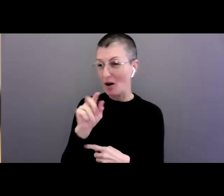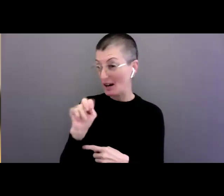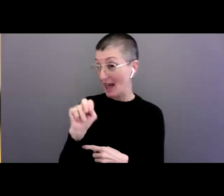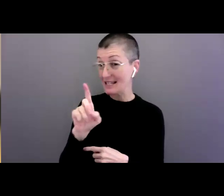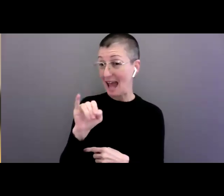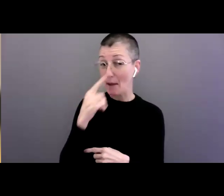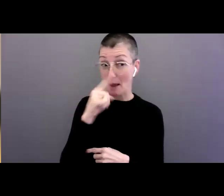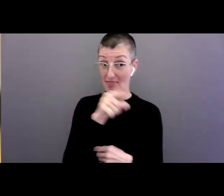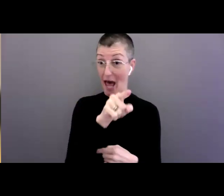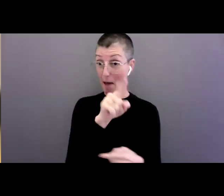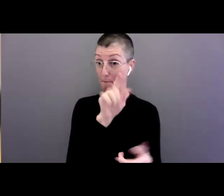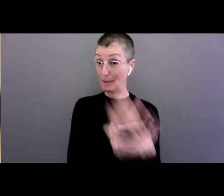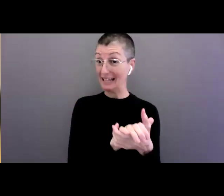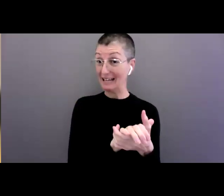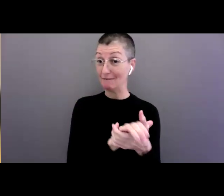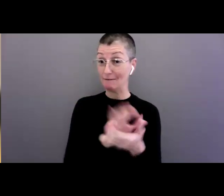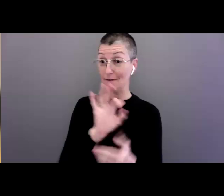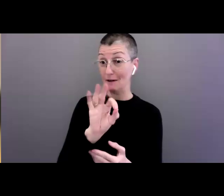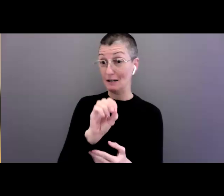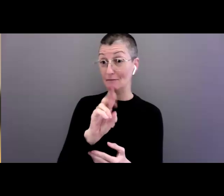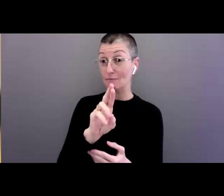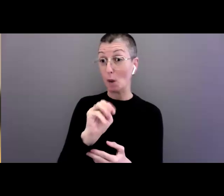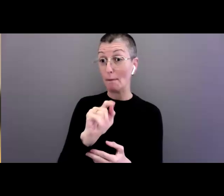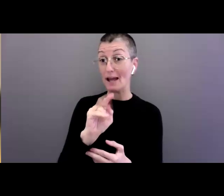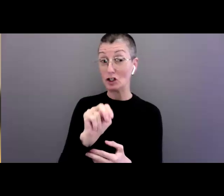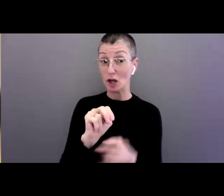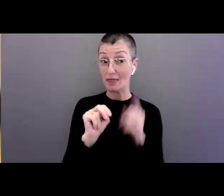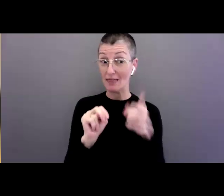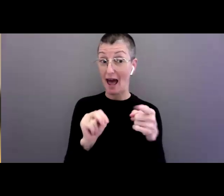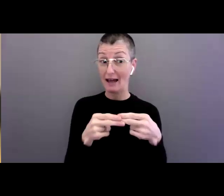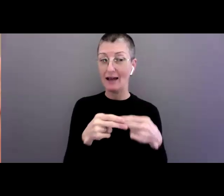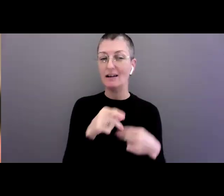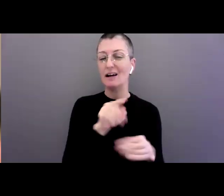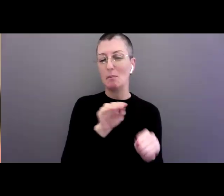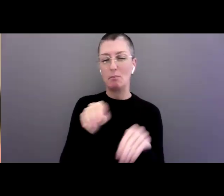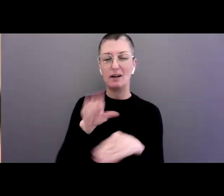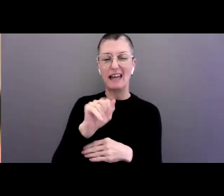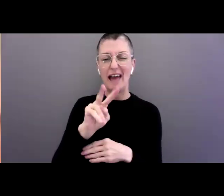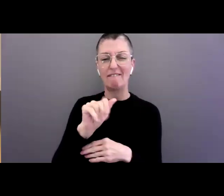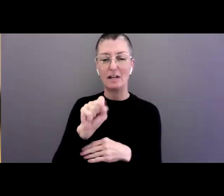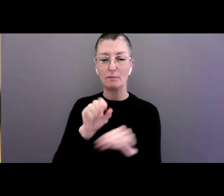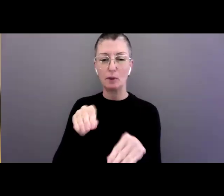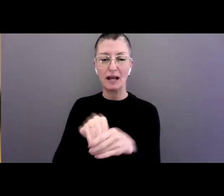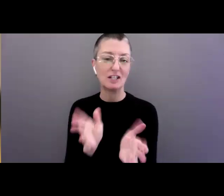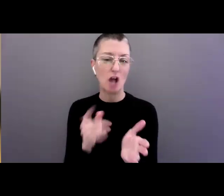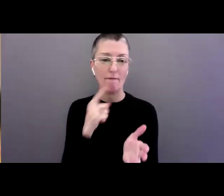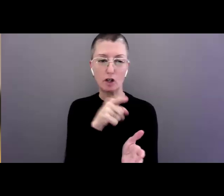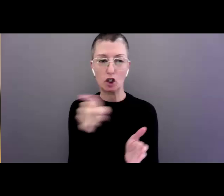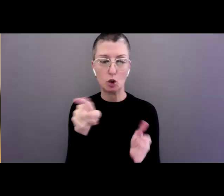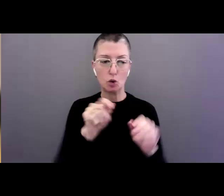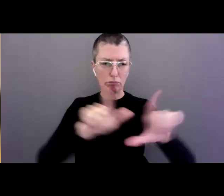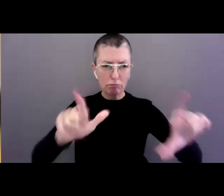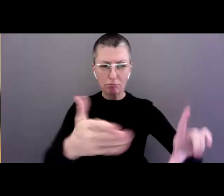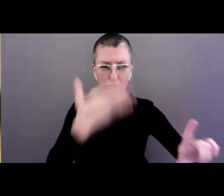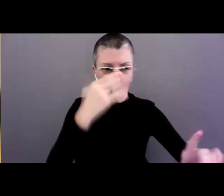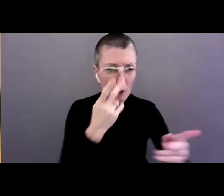to the belief formation canvas in the chat. And you guys can visit this and blow it up as big as you want and interact with